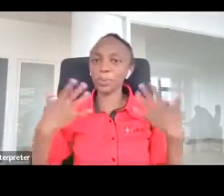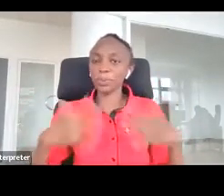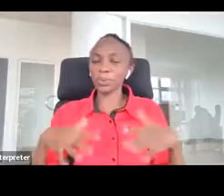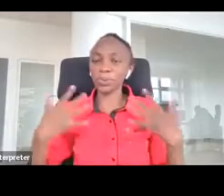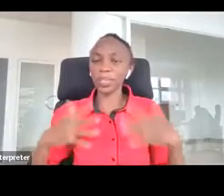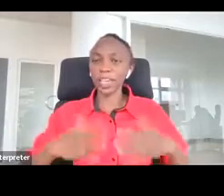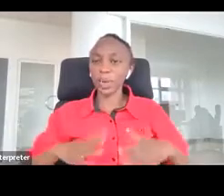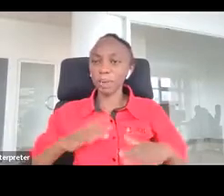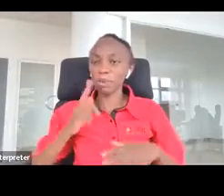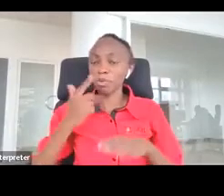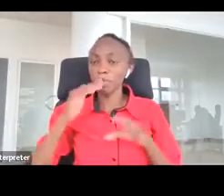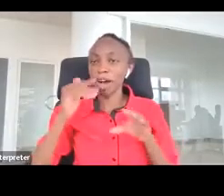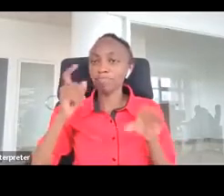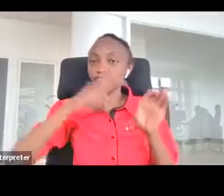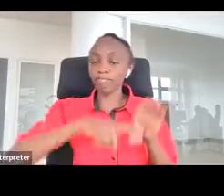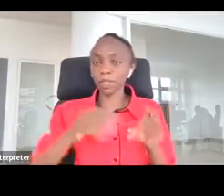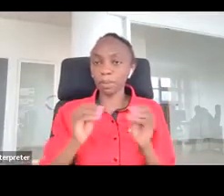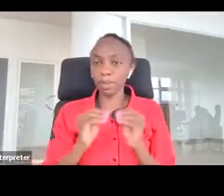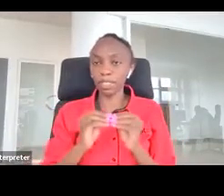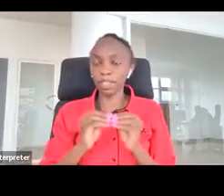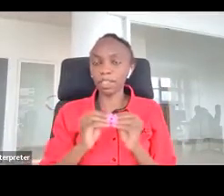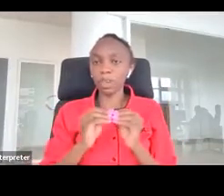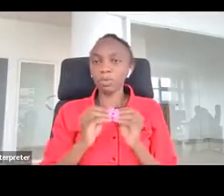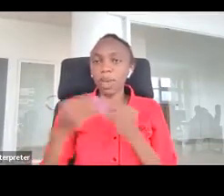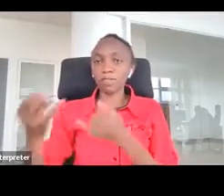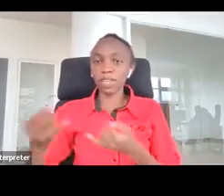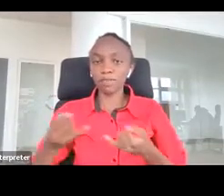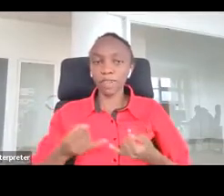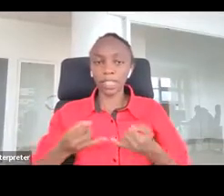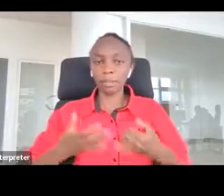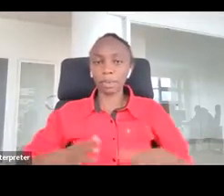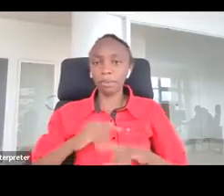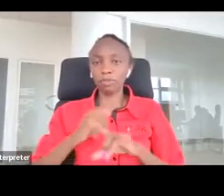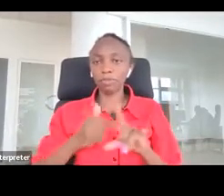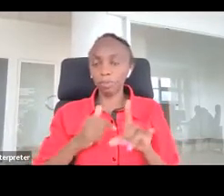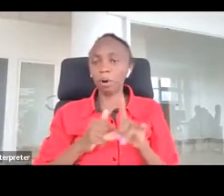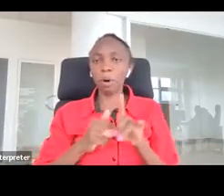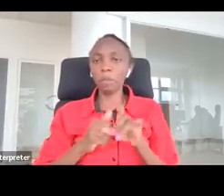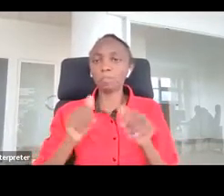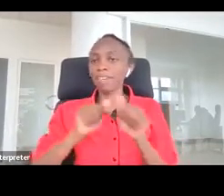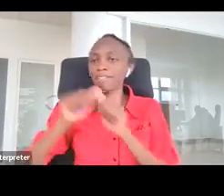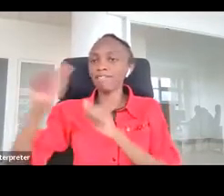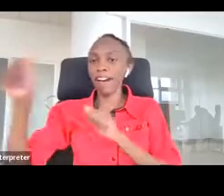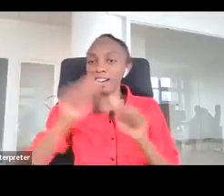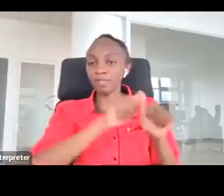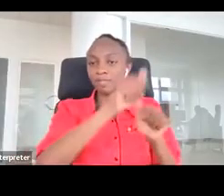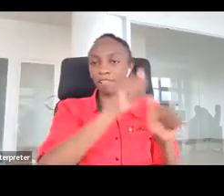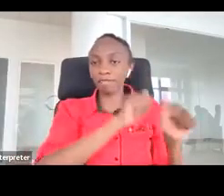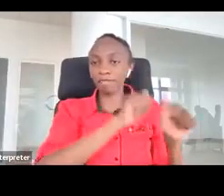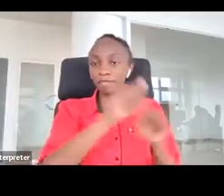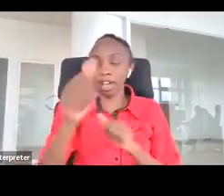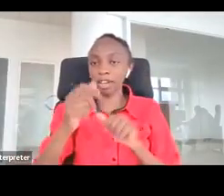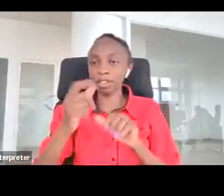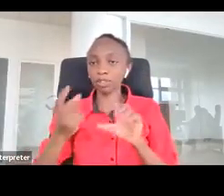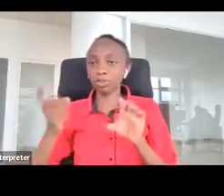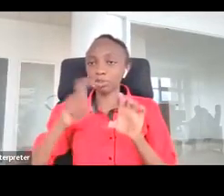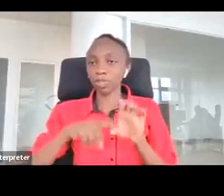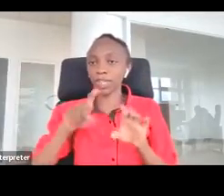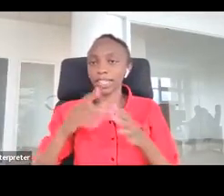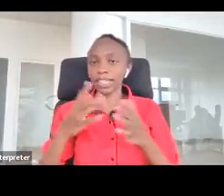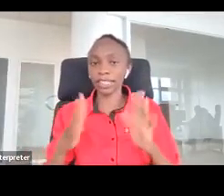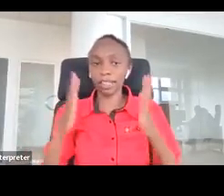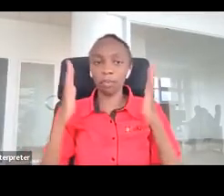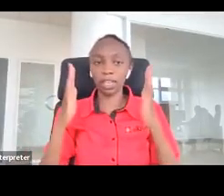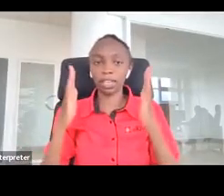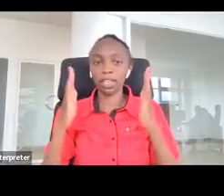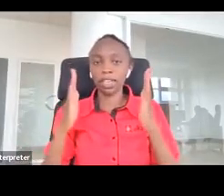here. We have invited people from far and wide to join this ceremony, and they will